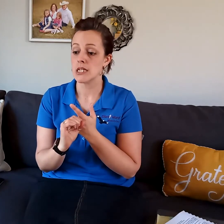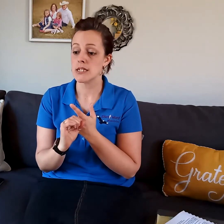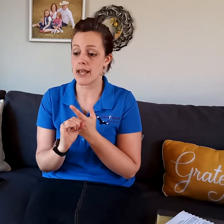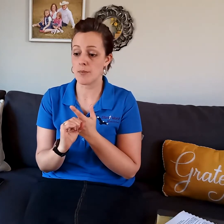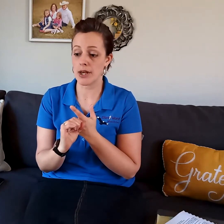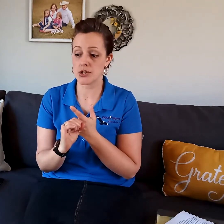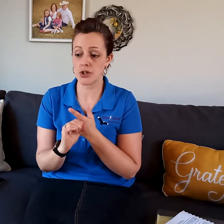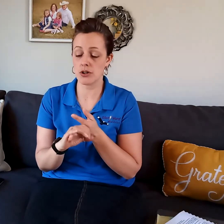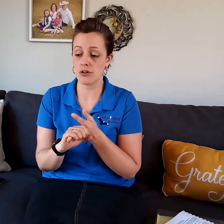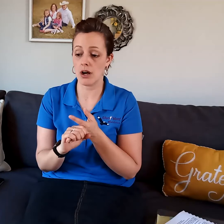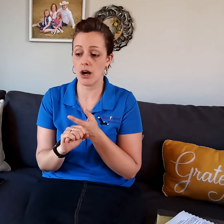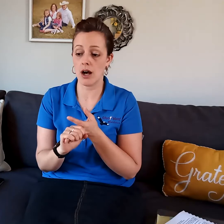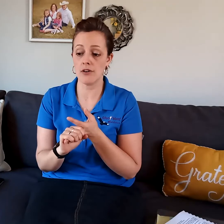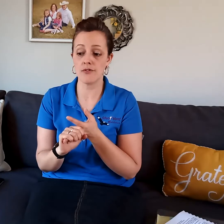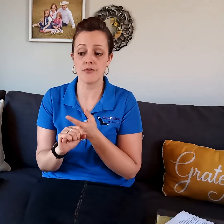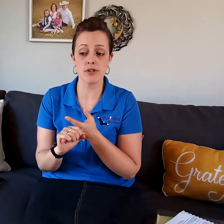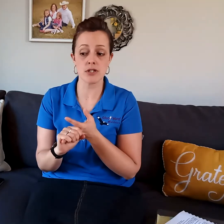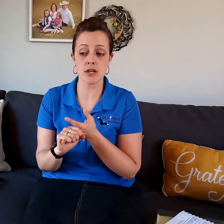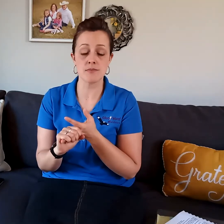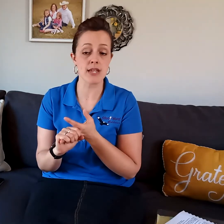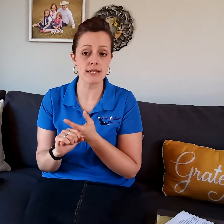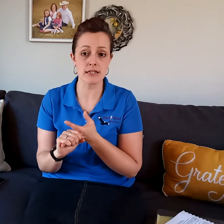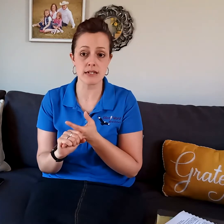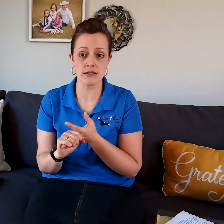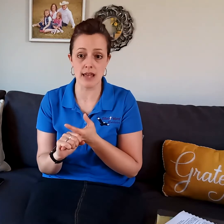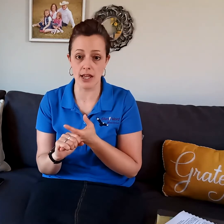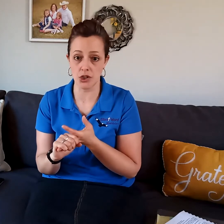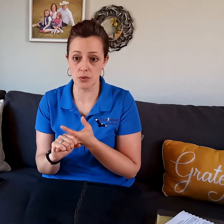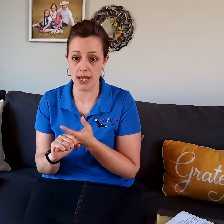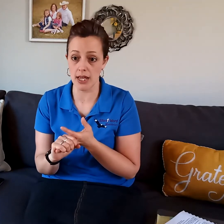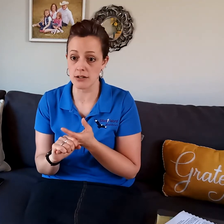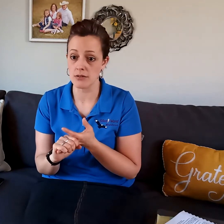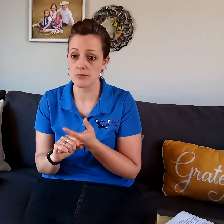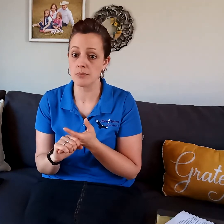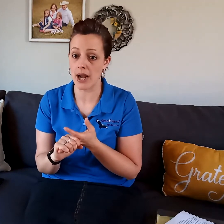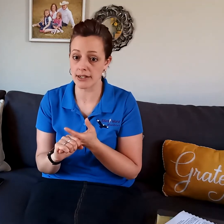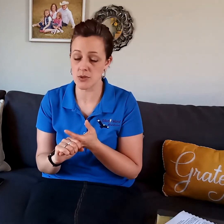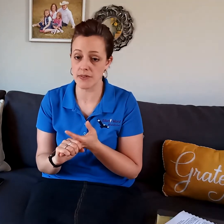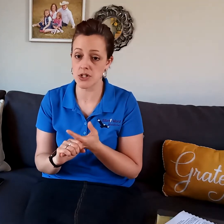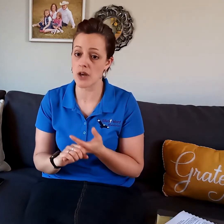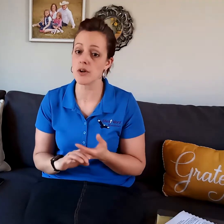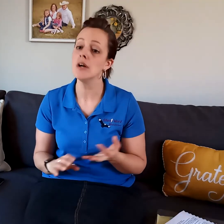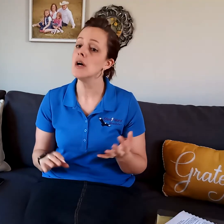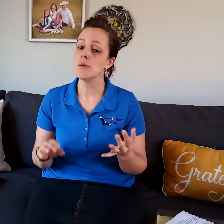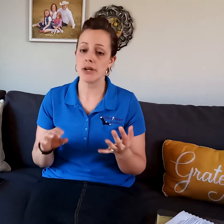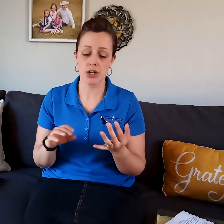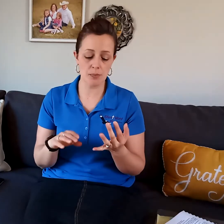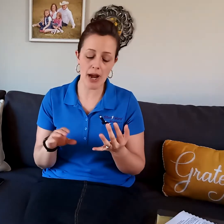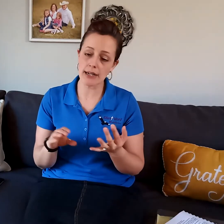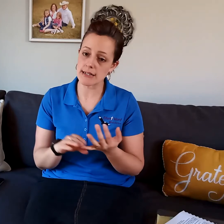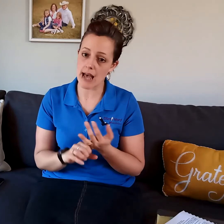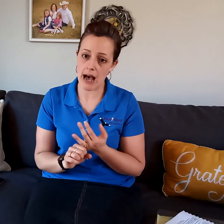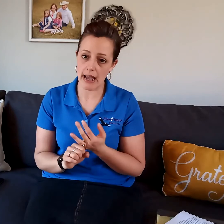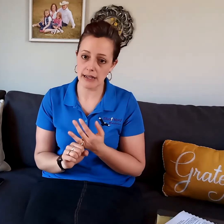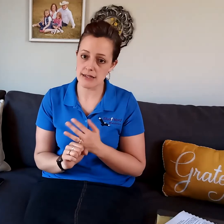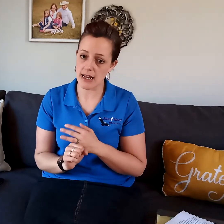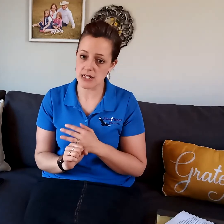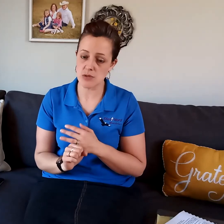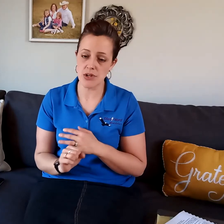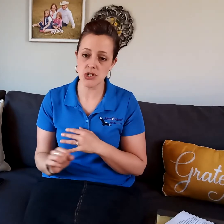take a picture of some sentences that you can practice with each other, but you're going to practice, hi, it's nice to meet